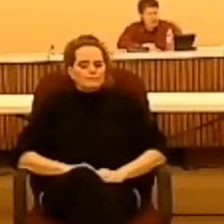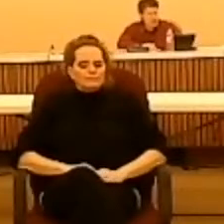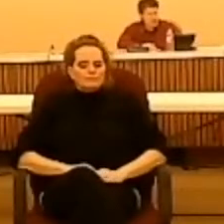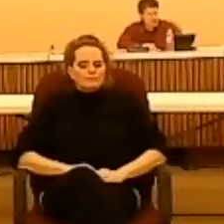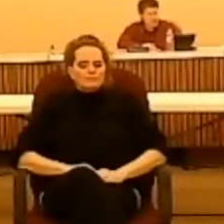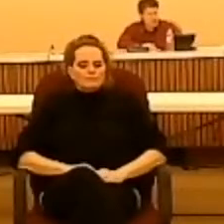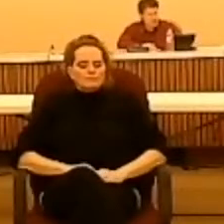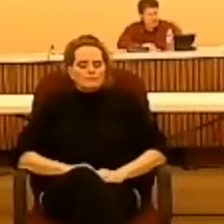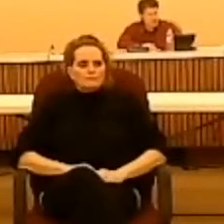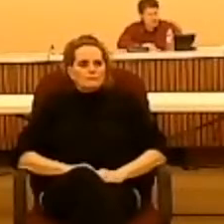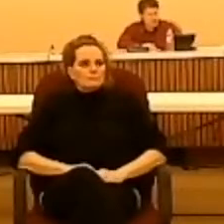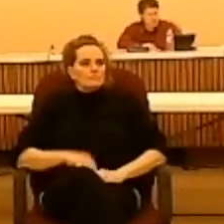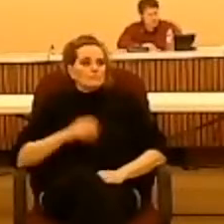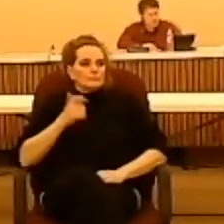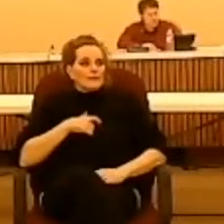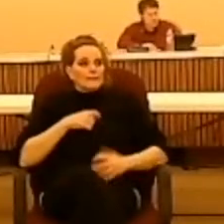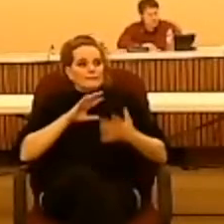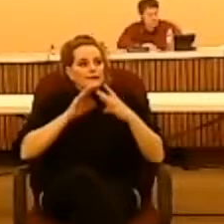Anything online?